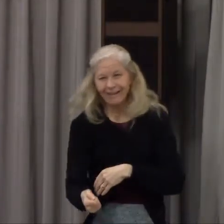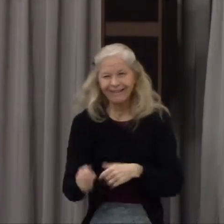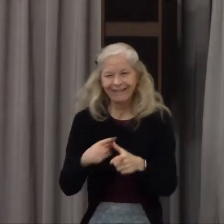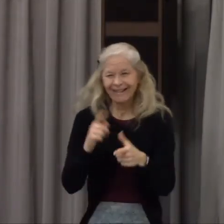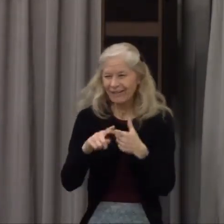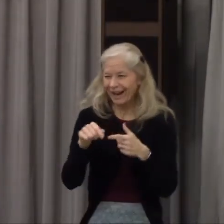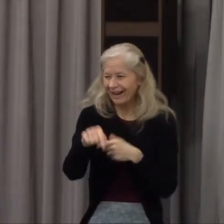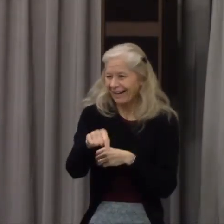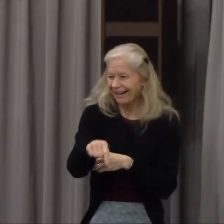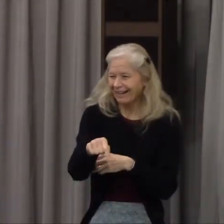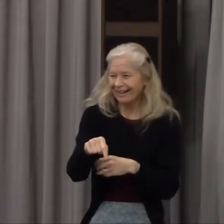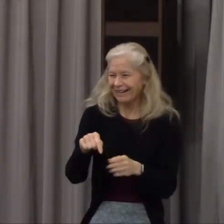scares him to death.